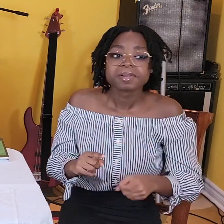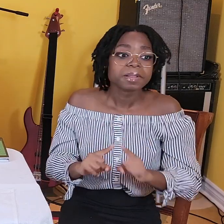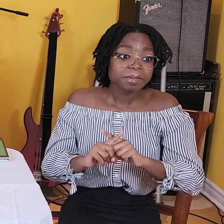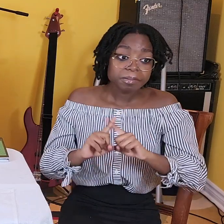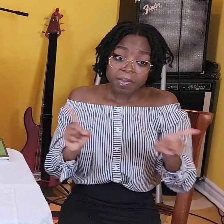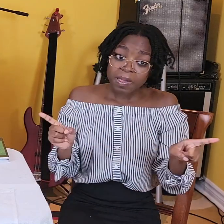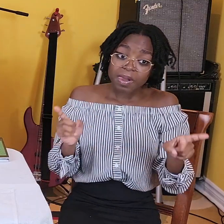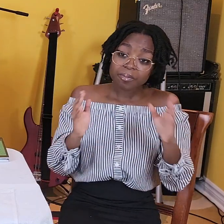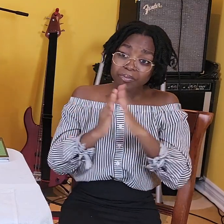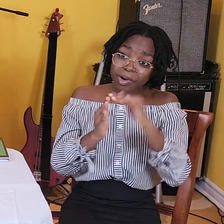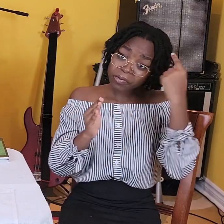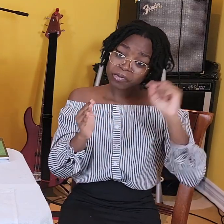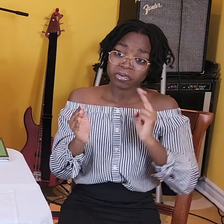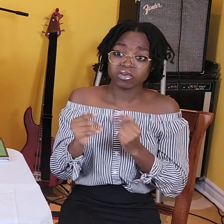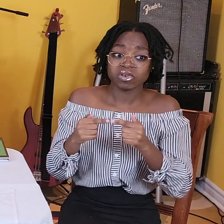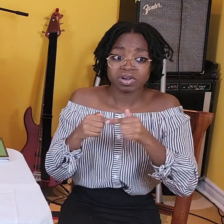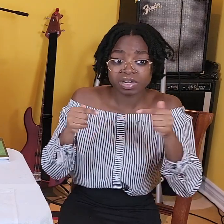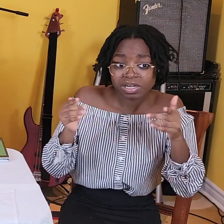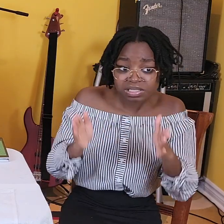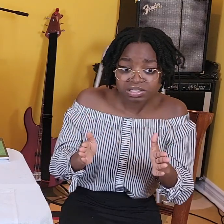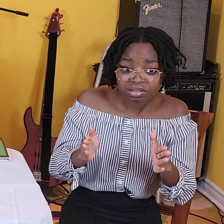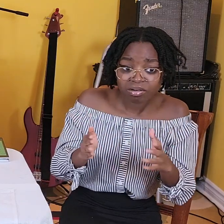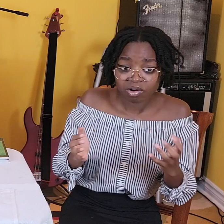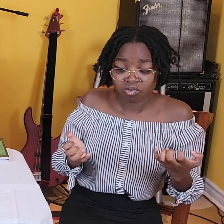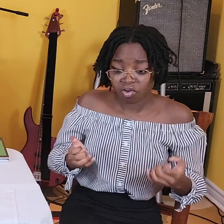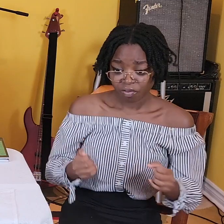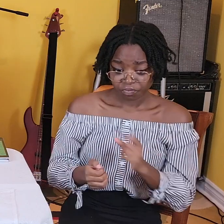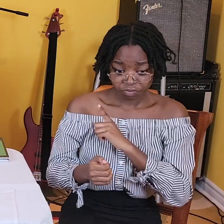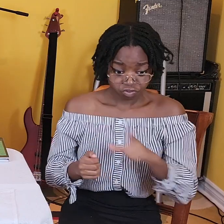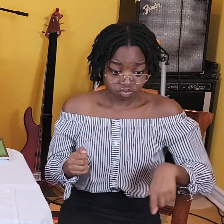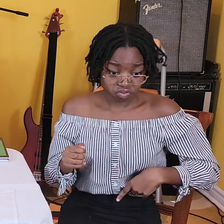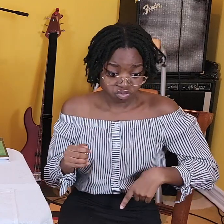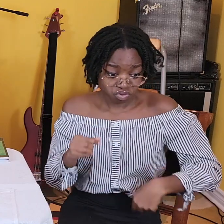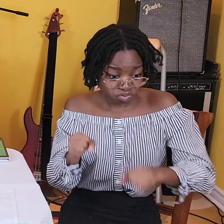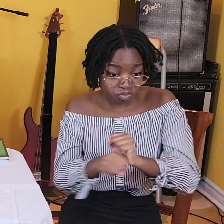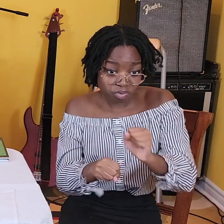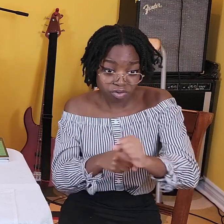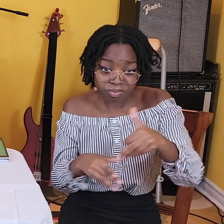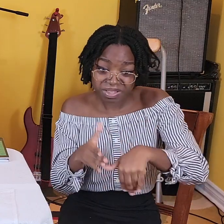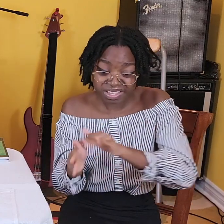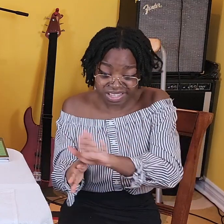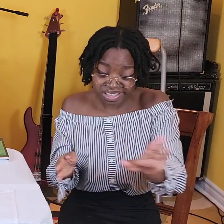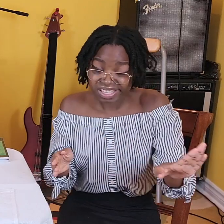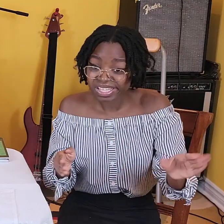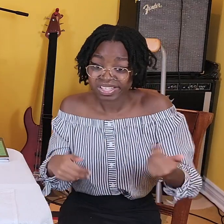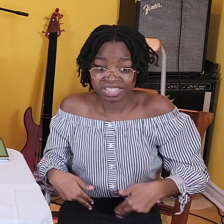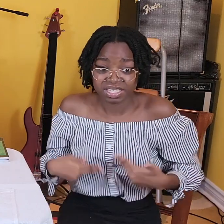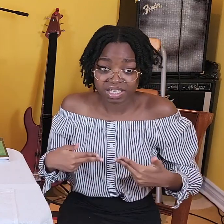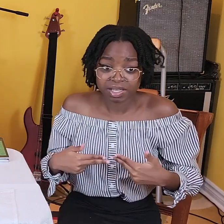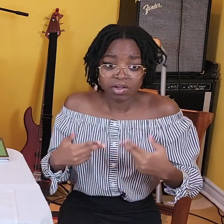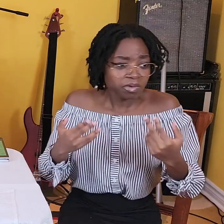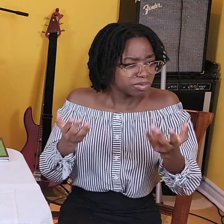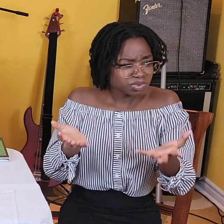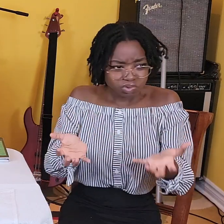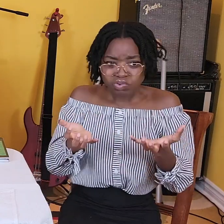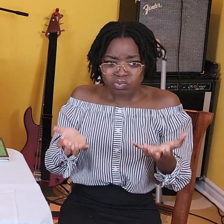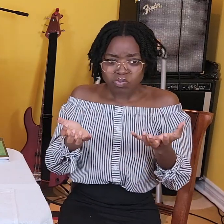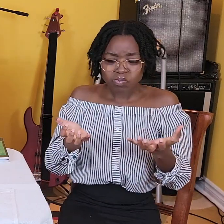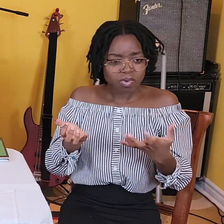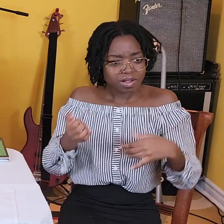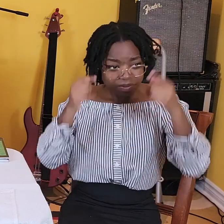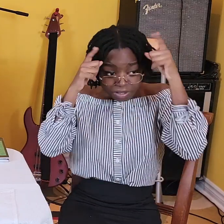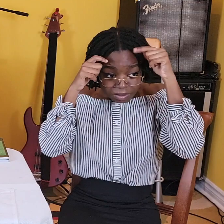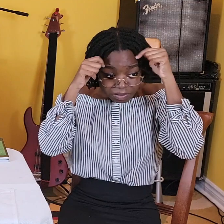will, so that the Lord will move in their lives, that they won't be an instrument for the enemy, the devil, to use.